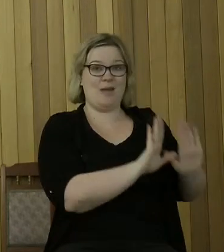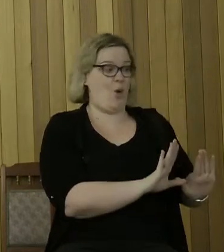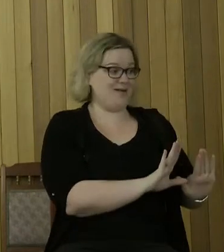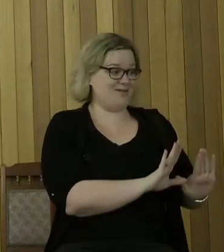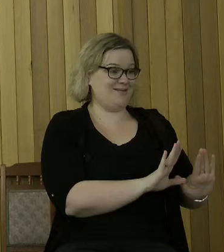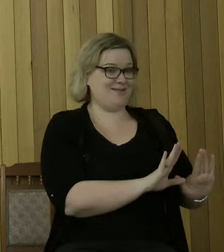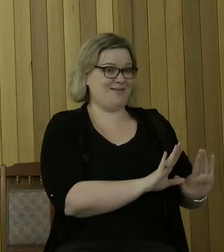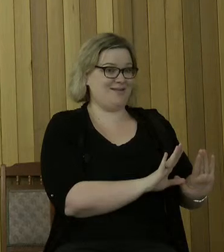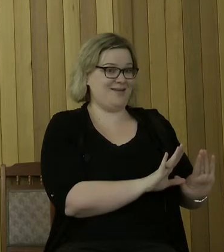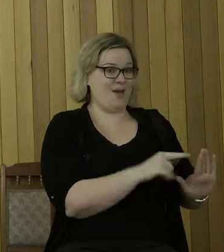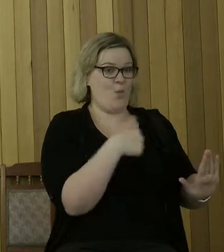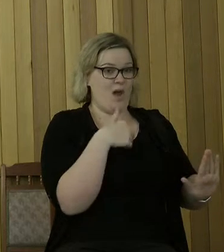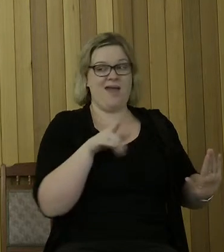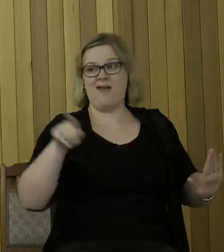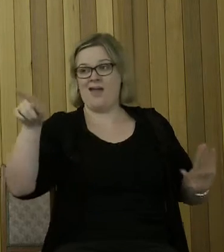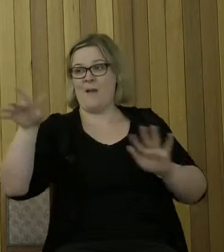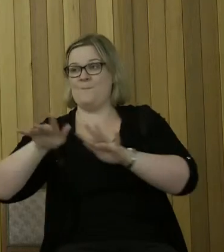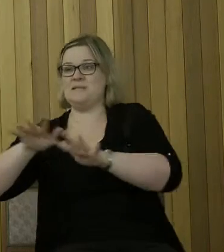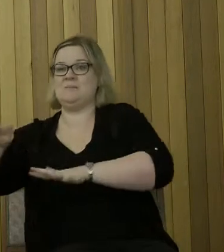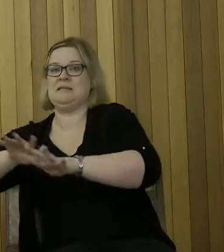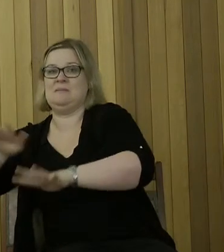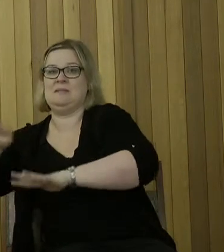chair and we've got busy.